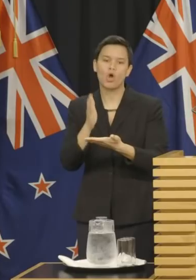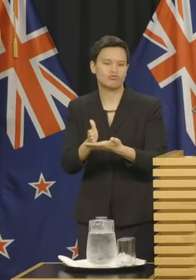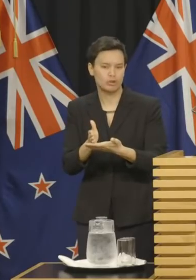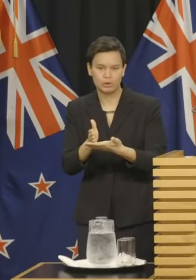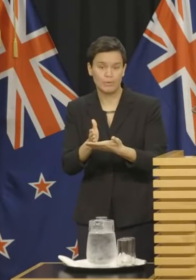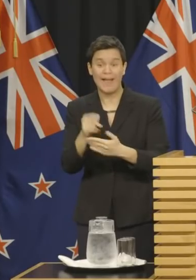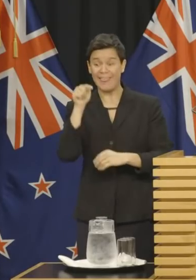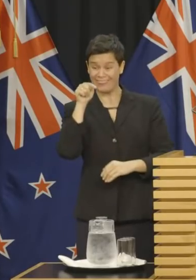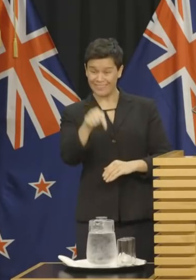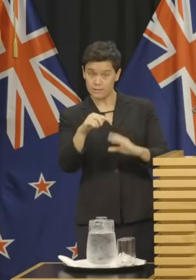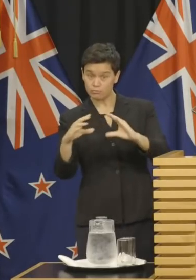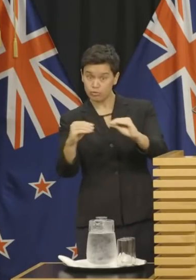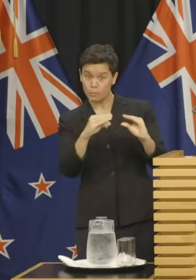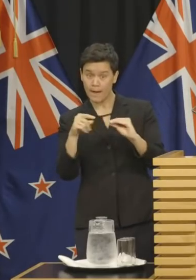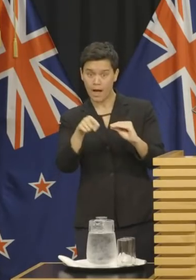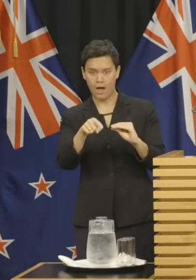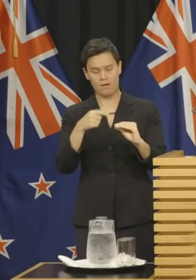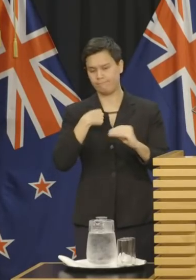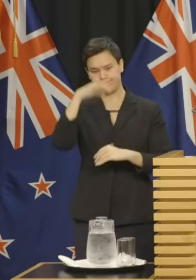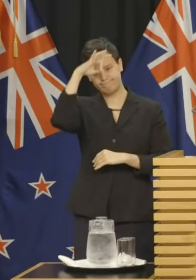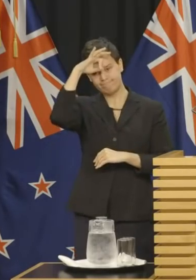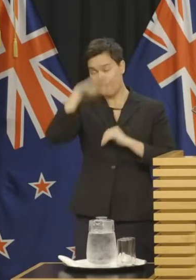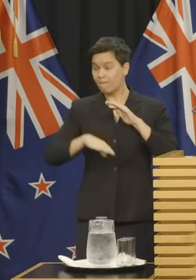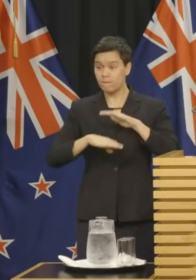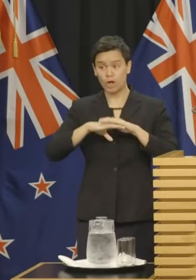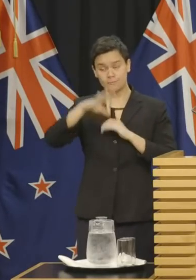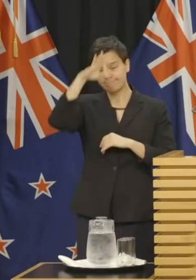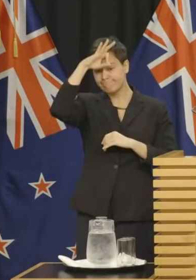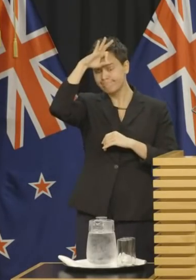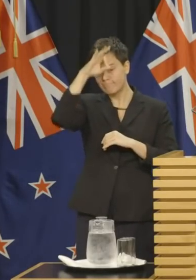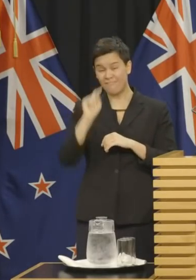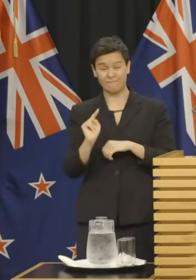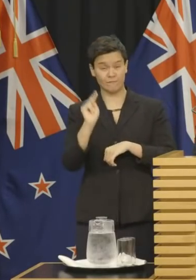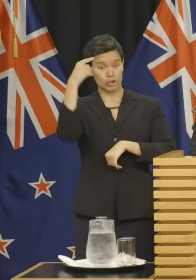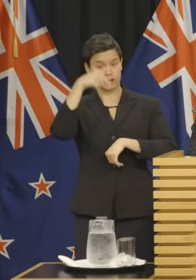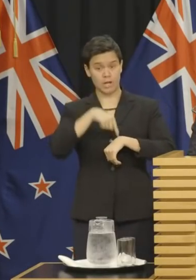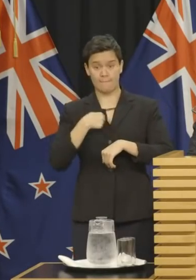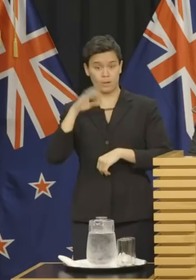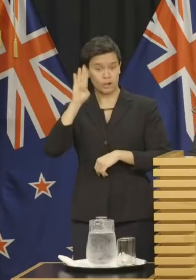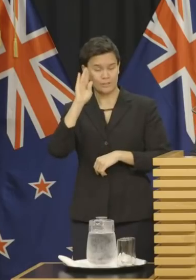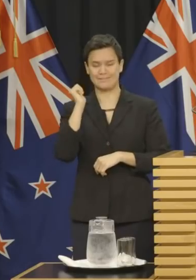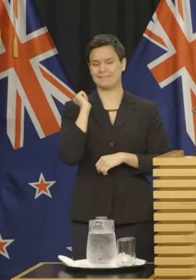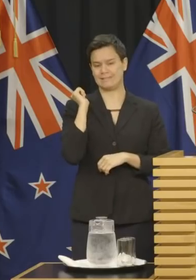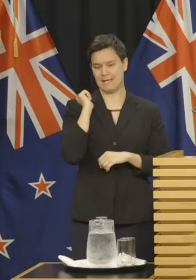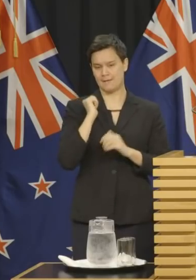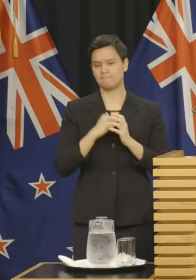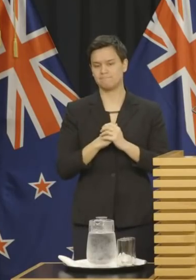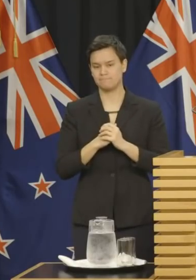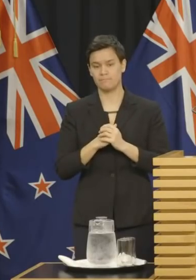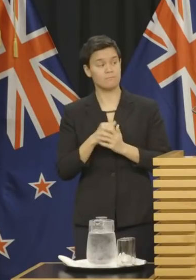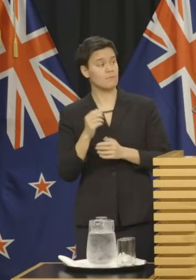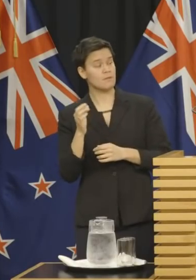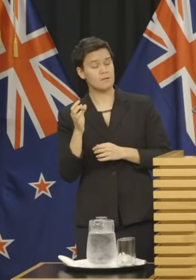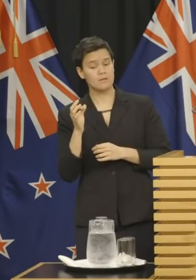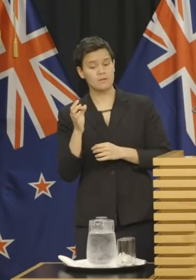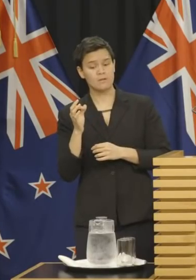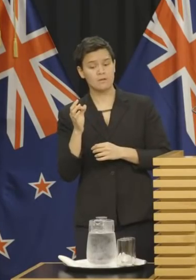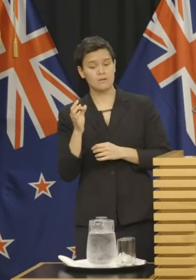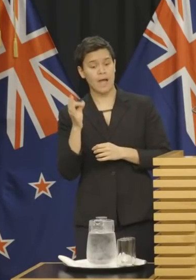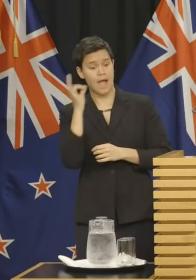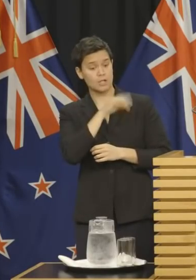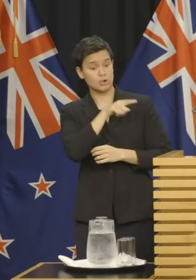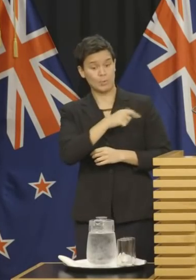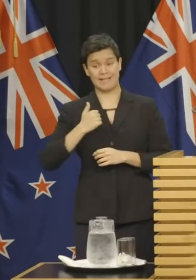not familiar with these ones. These were the first time I had put them to the minister. Would you have expected Ian Lees-Galloway to have come forward with